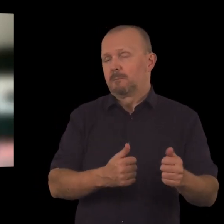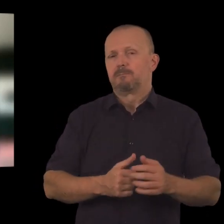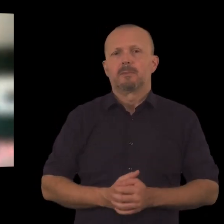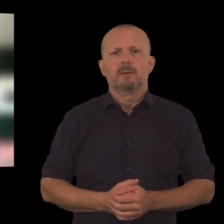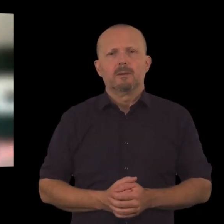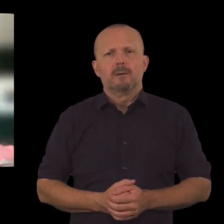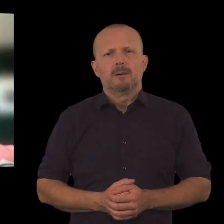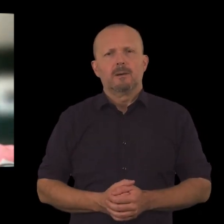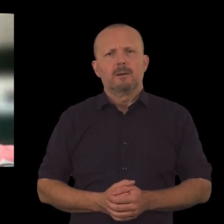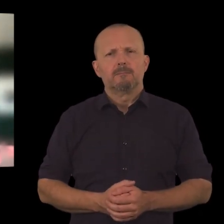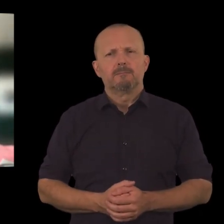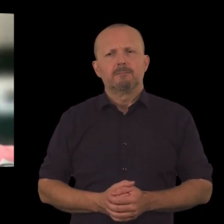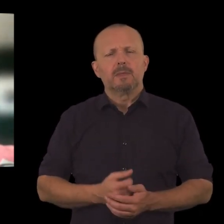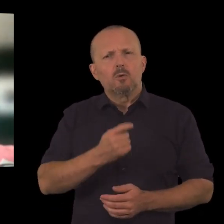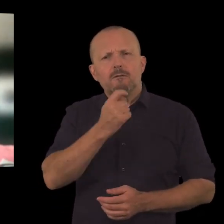internationally as well.